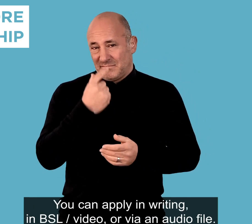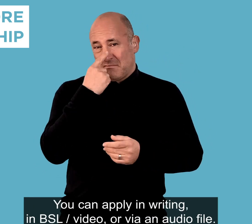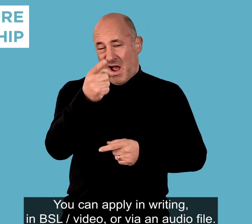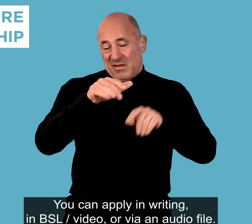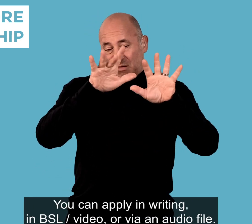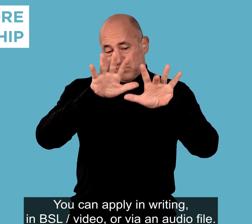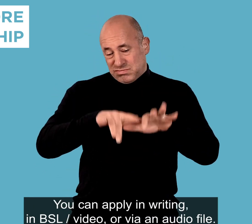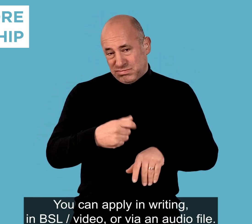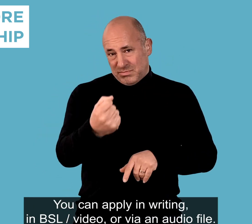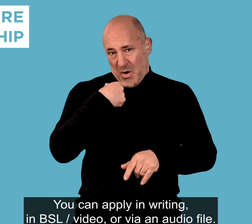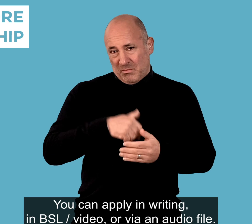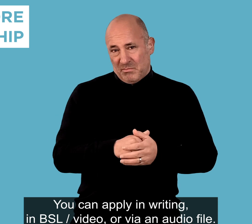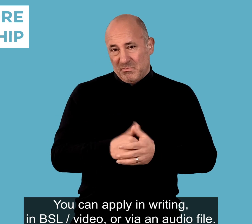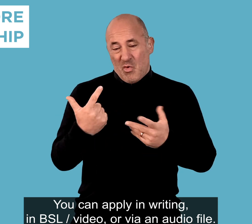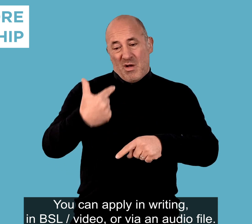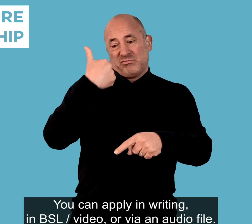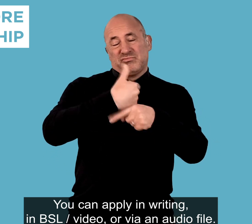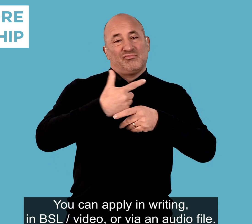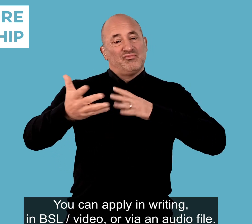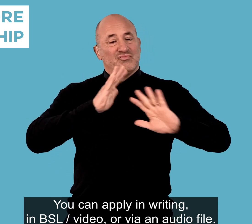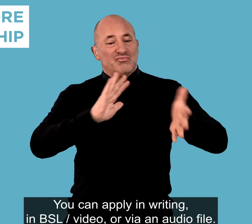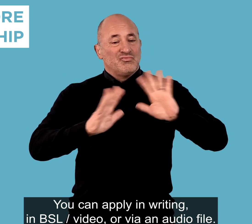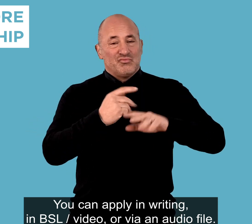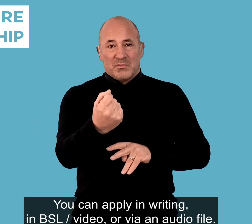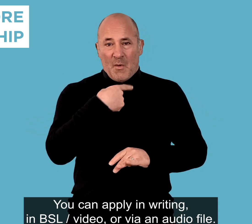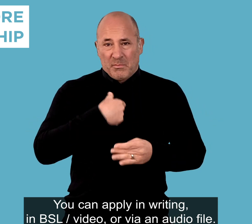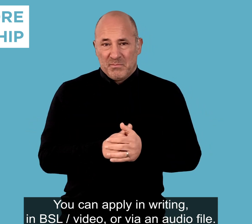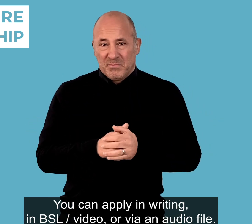apply in writing, in BSL, video or via an audio file